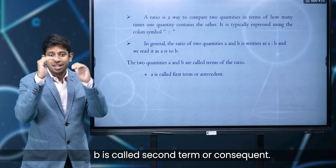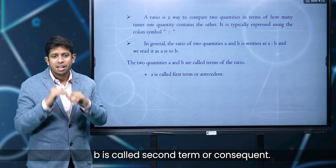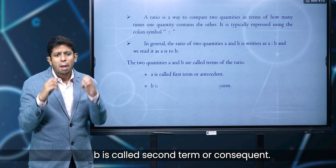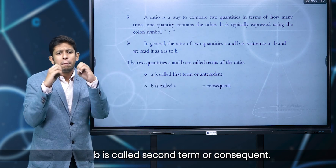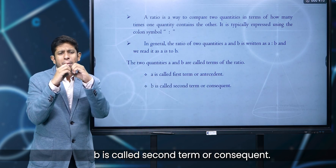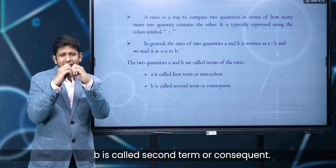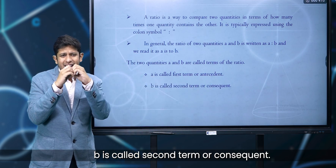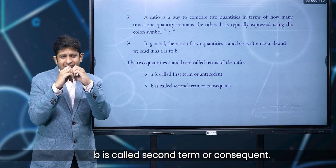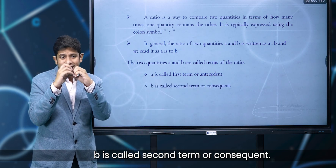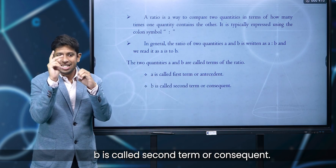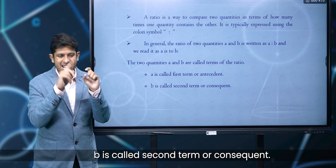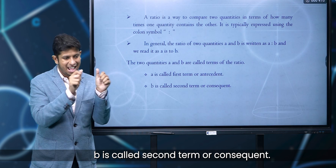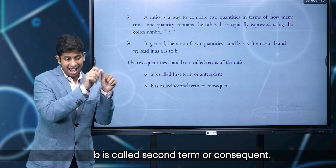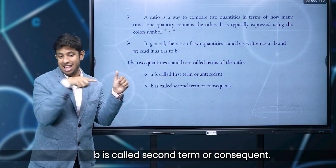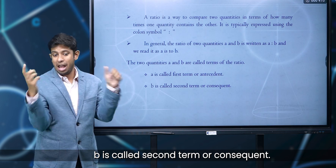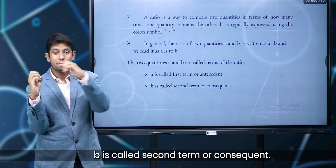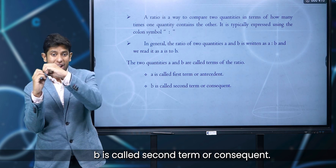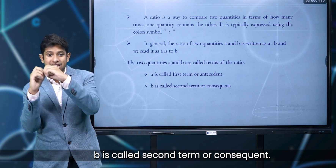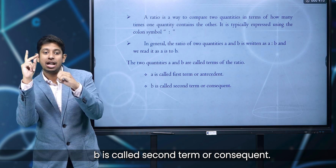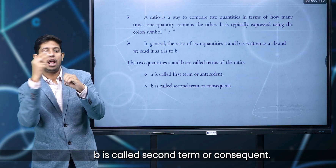B is called second term or consequent.